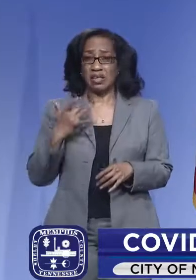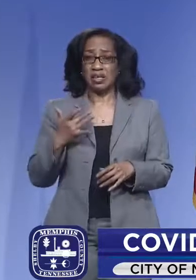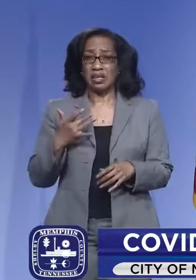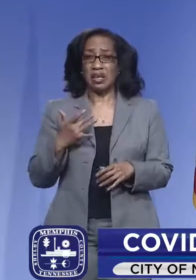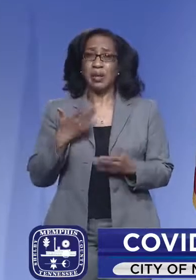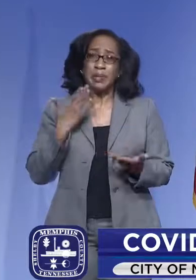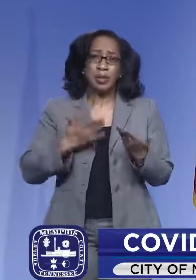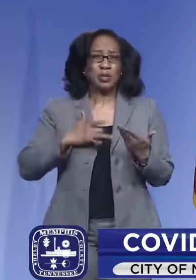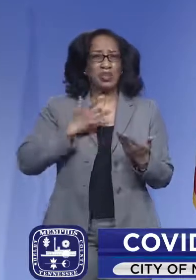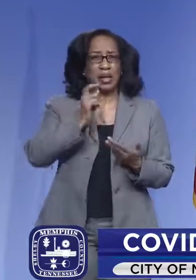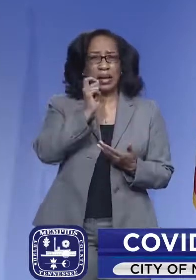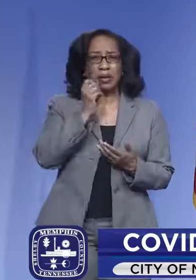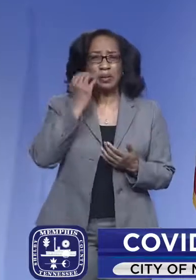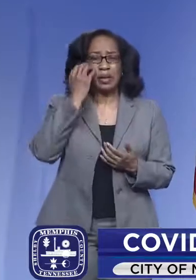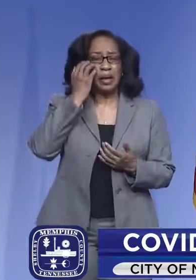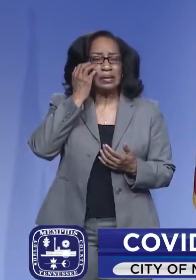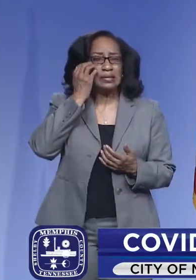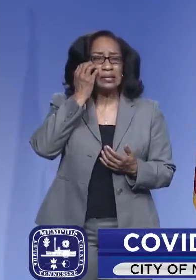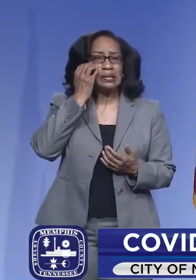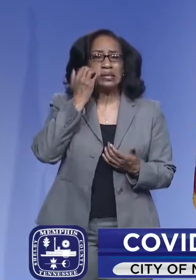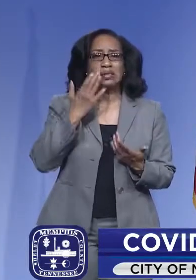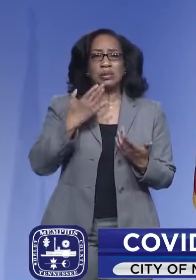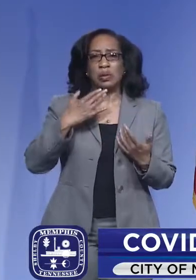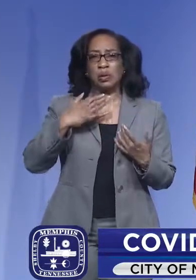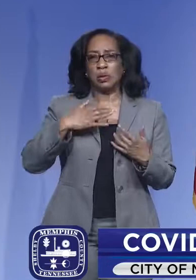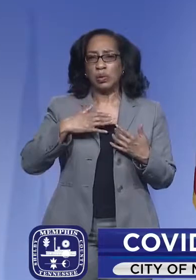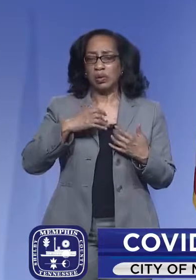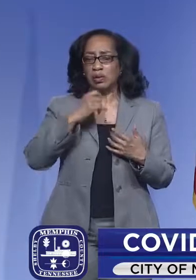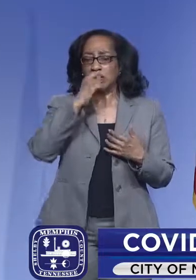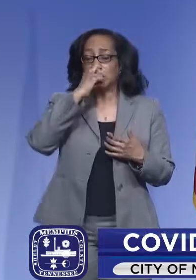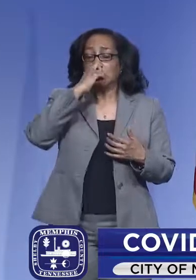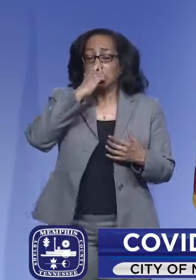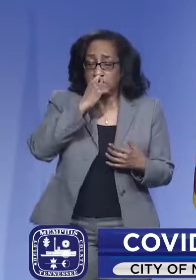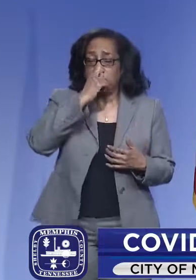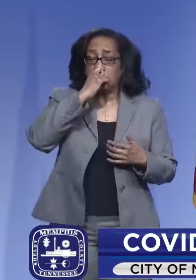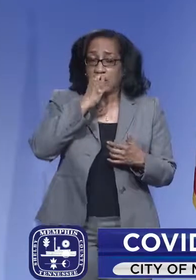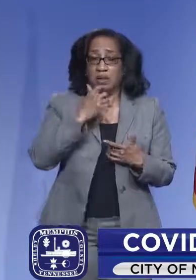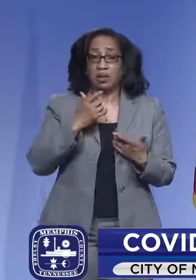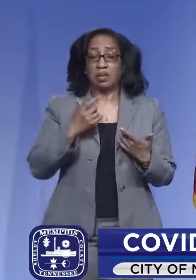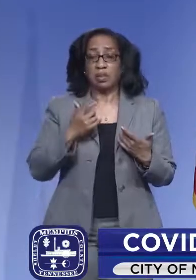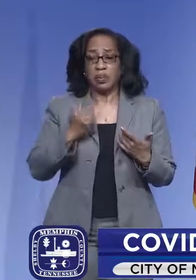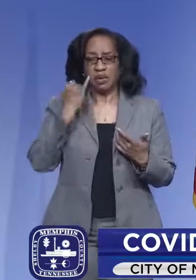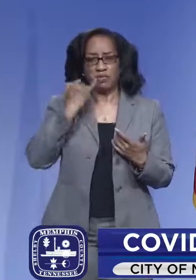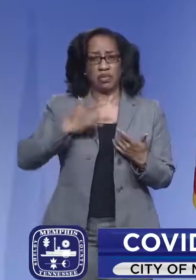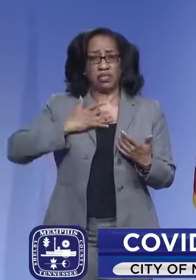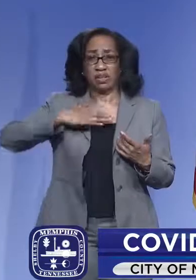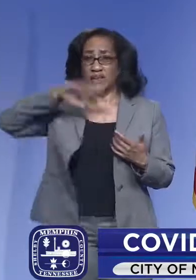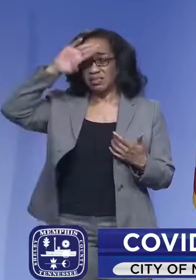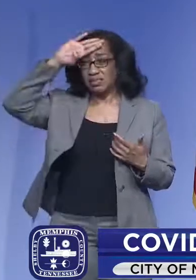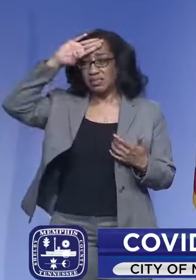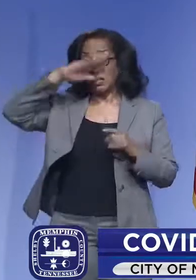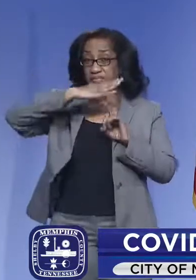itching, sneezing, or stuffiness, and you're feeling some other kind of a fever or experience like